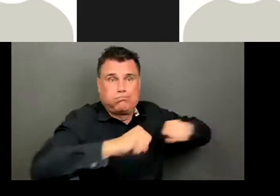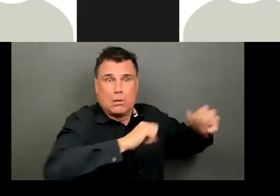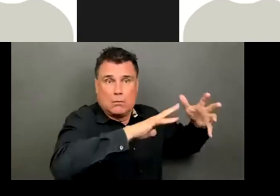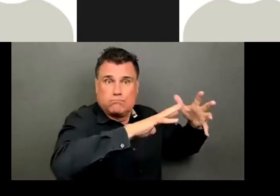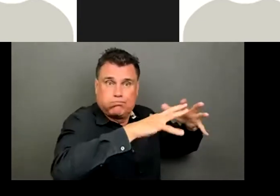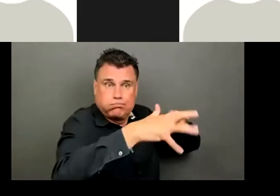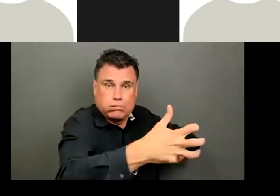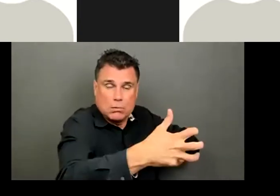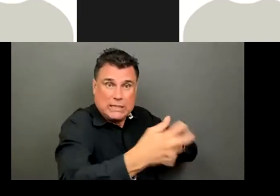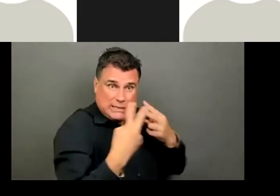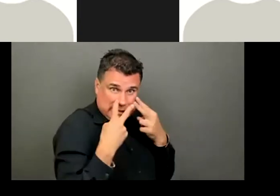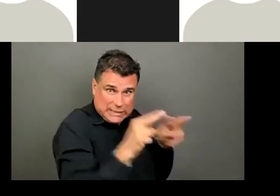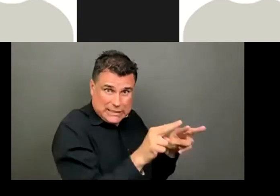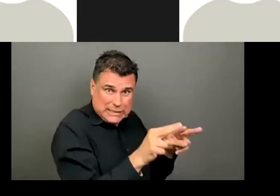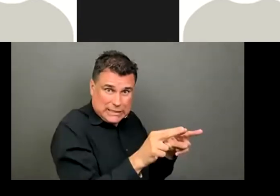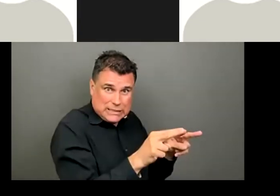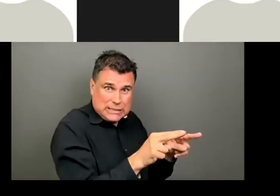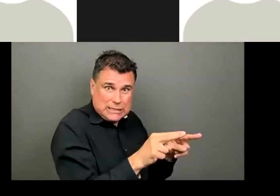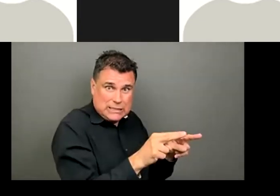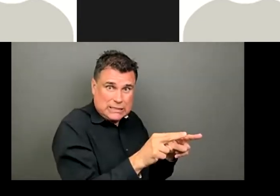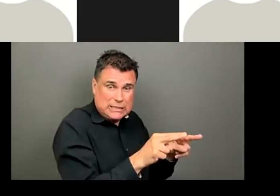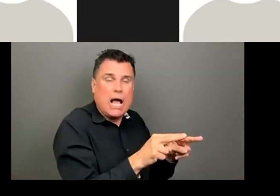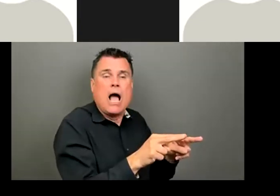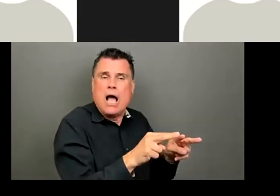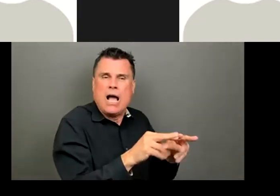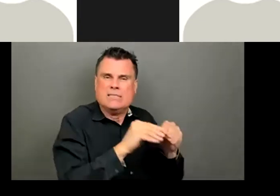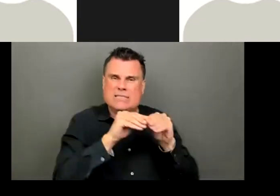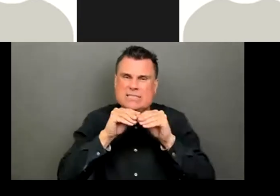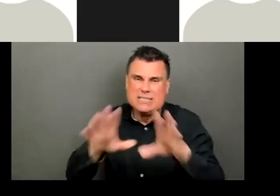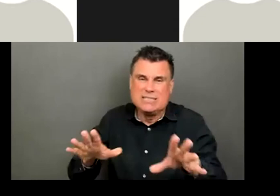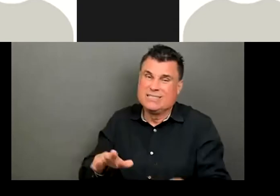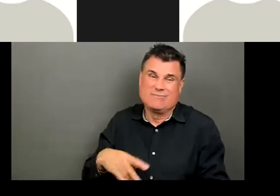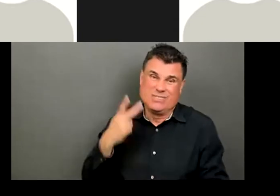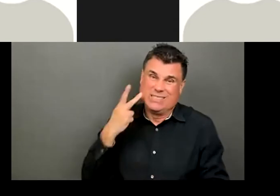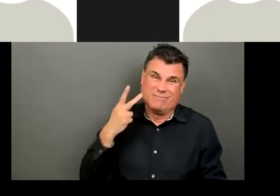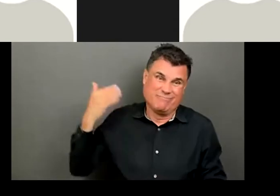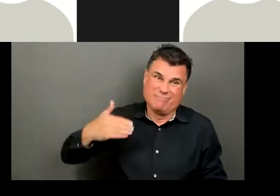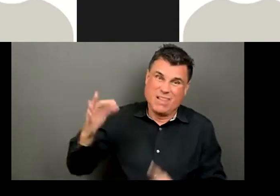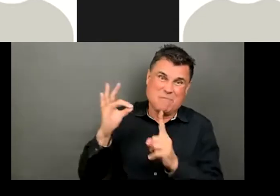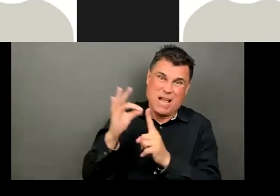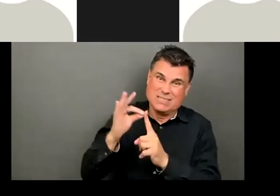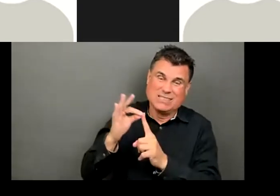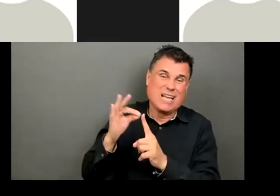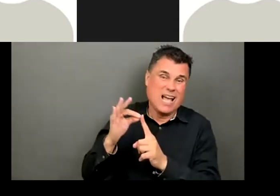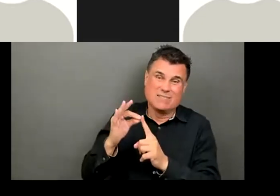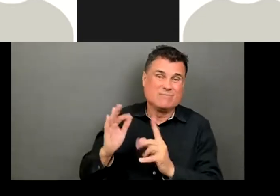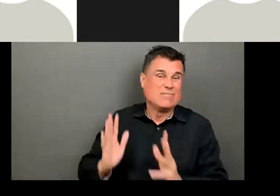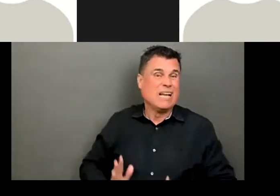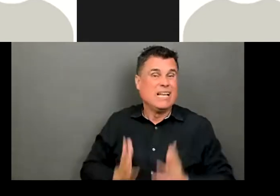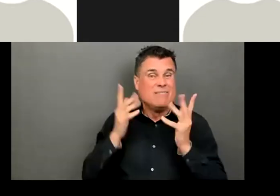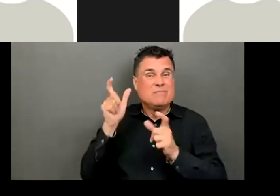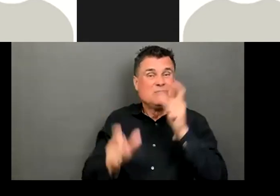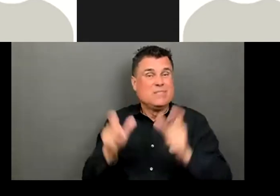massive lives of, it was fatal. So many lives could be saved, but we couldn't save because of the lack